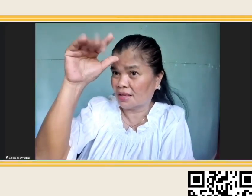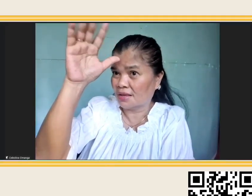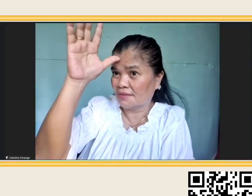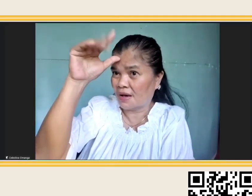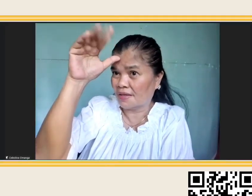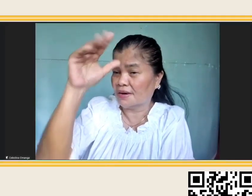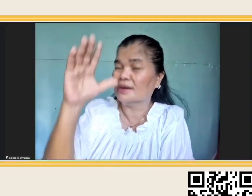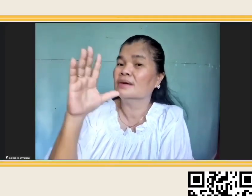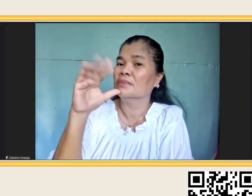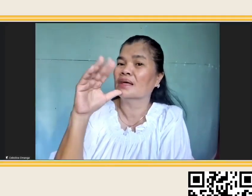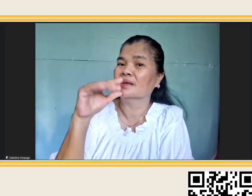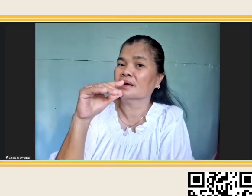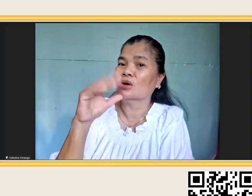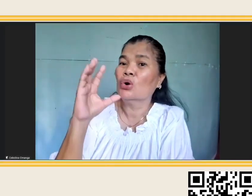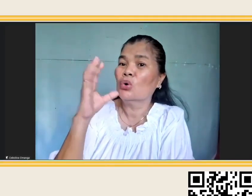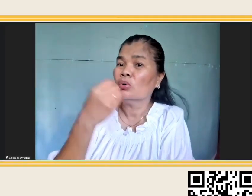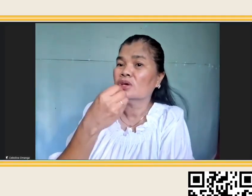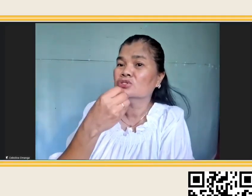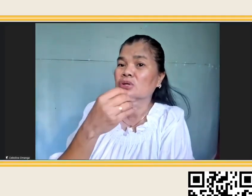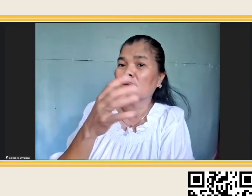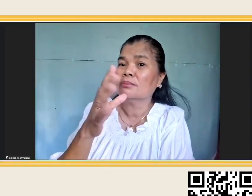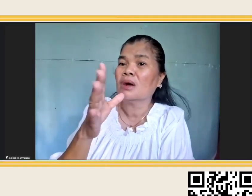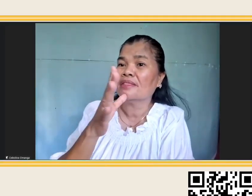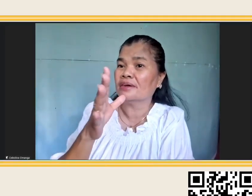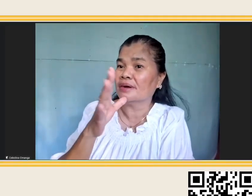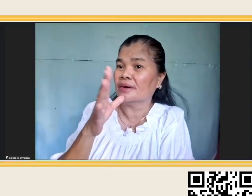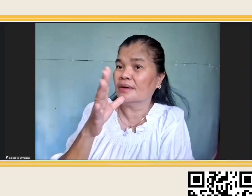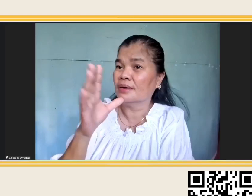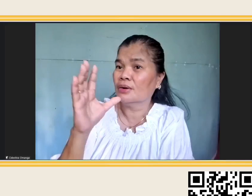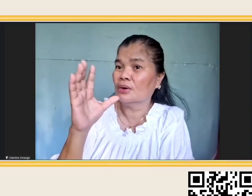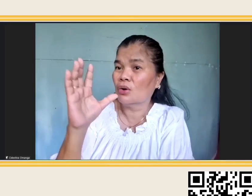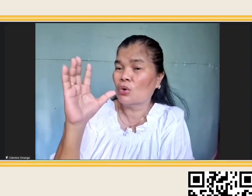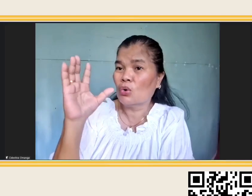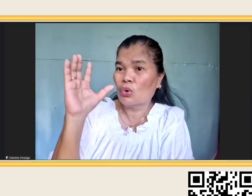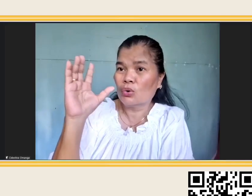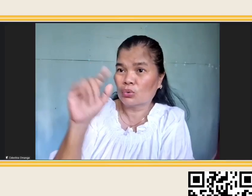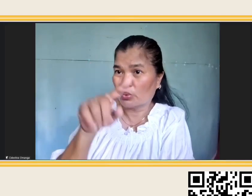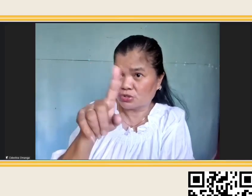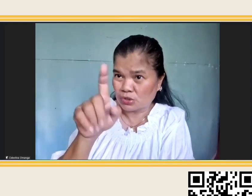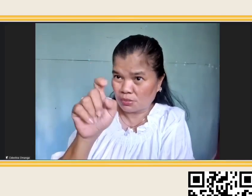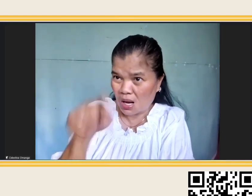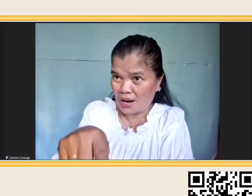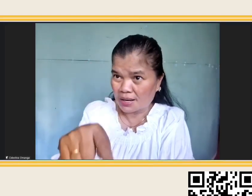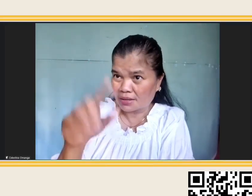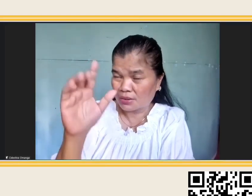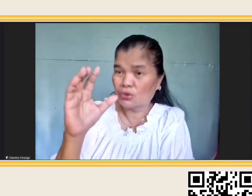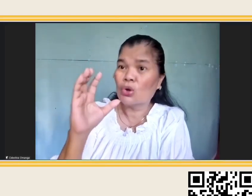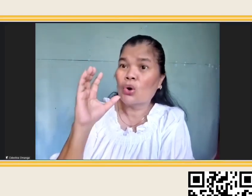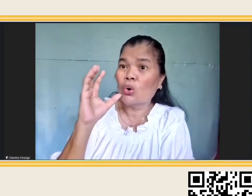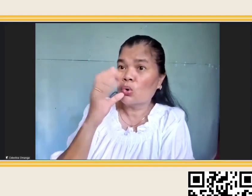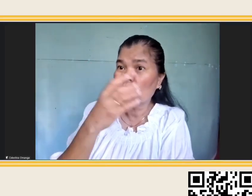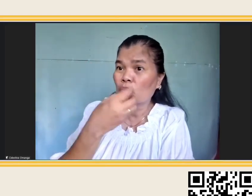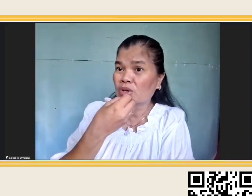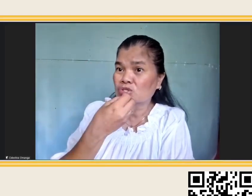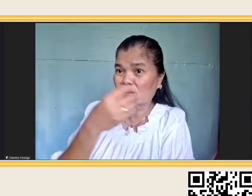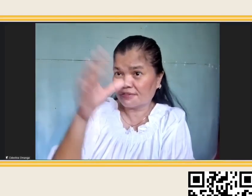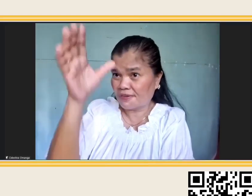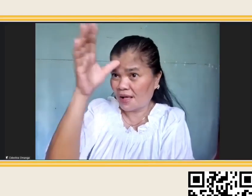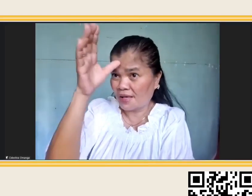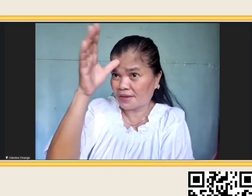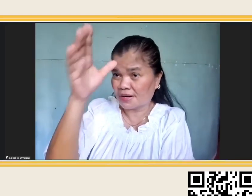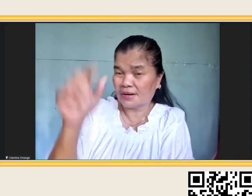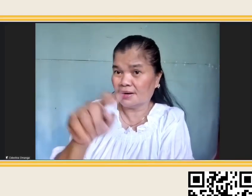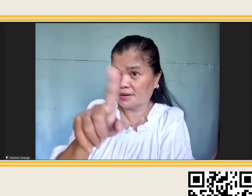Okay. Father, mother. Who is your mother? Question mark. Who is